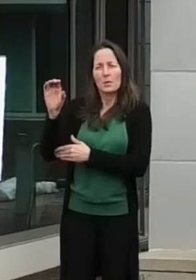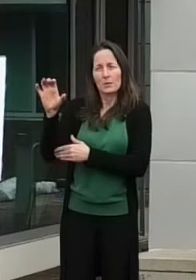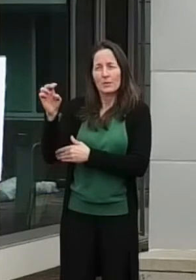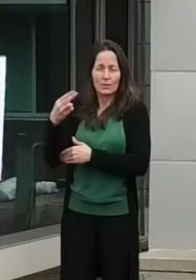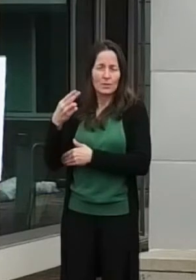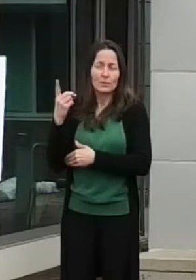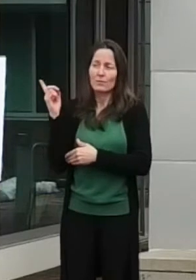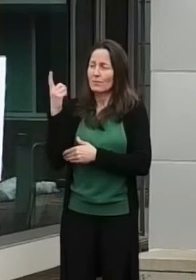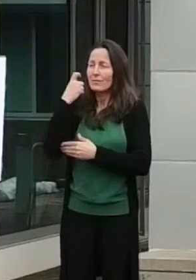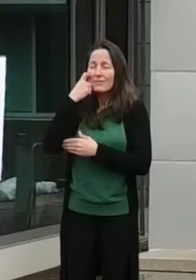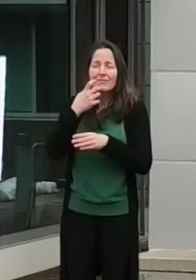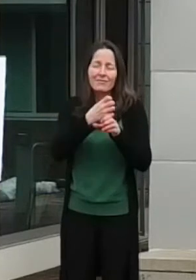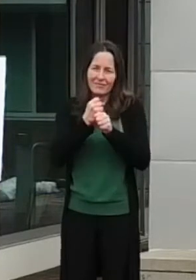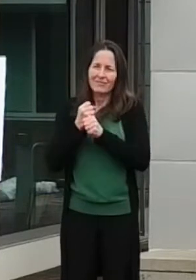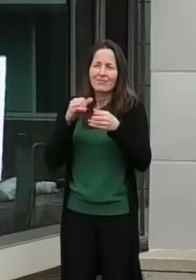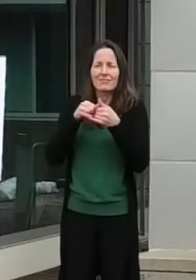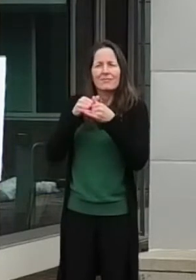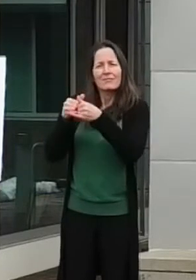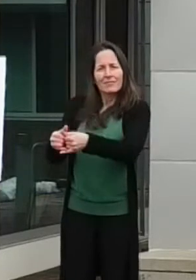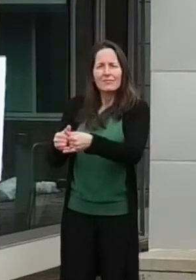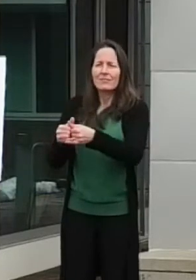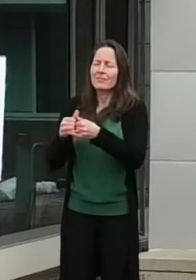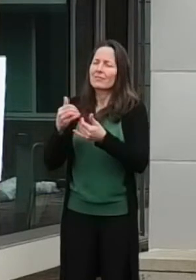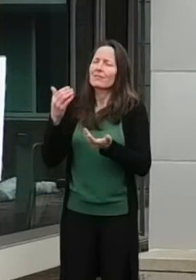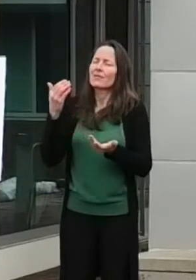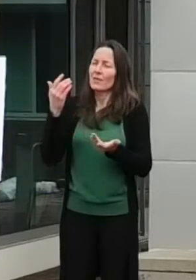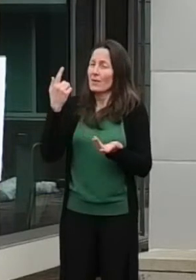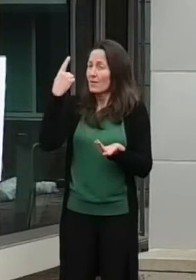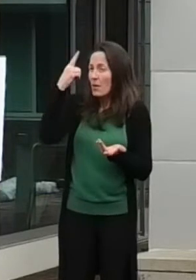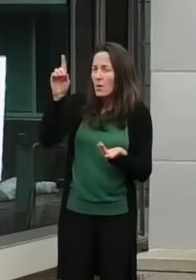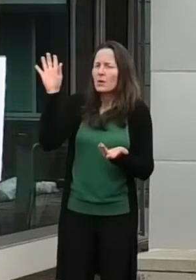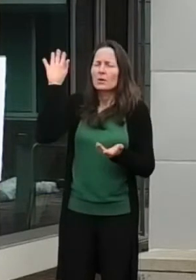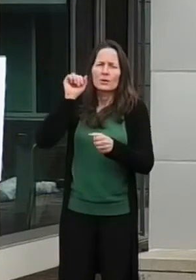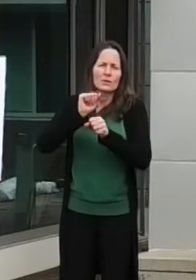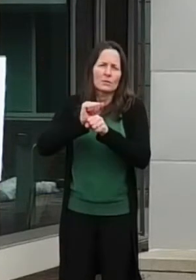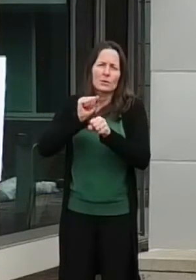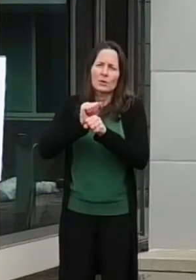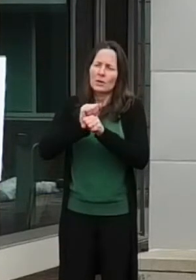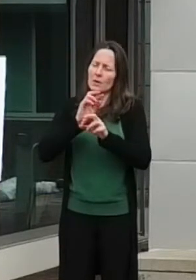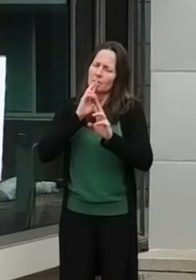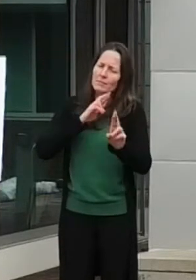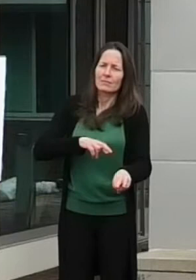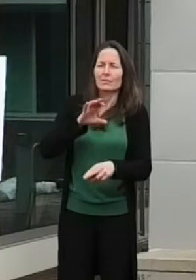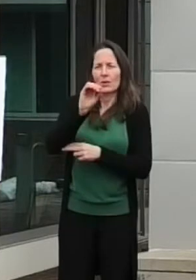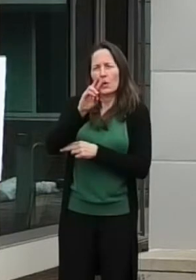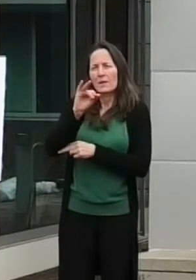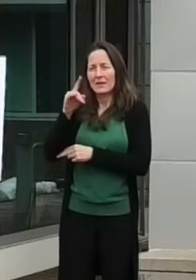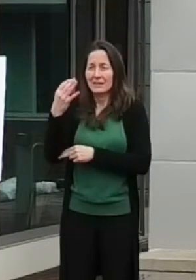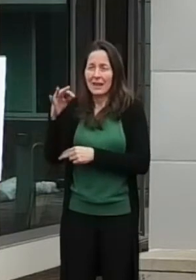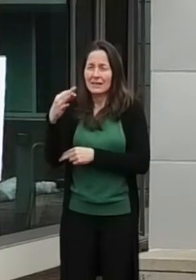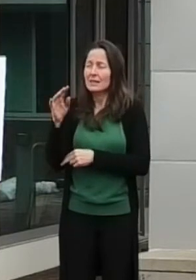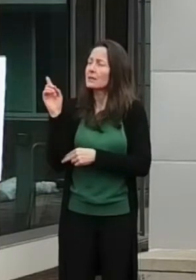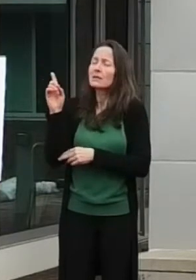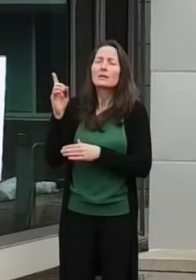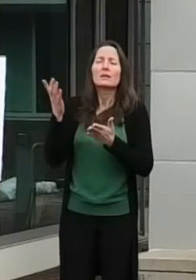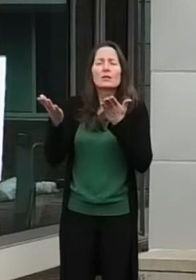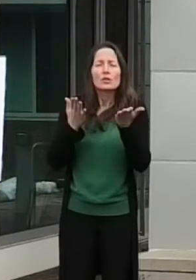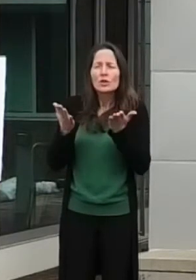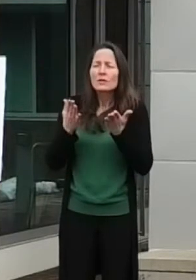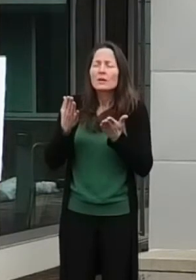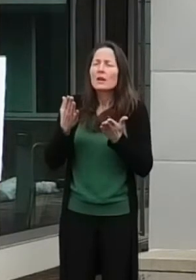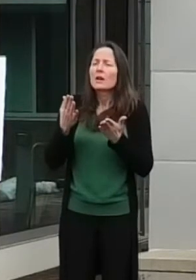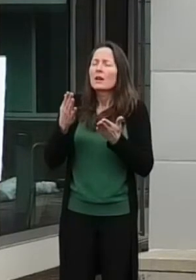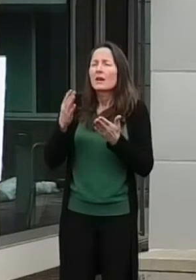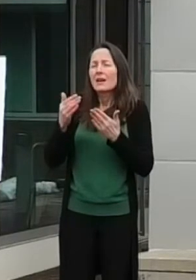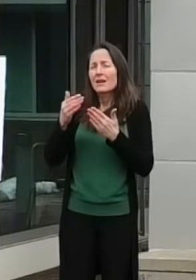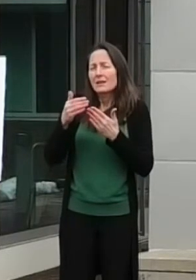to her unwavering support of COVID-19 response and recovery efforts in Howard County. Kathleen has served nearly 850 volunteer